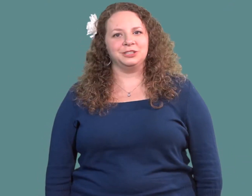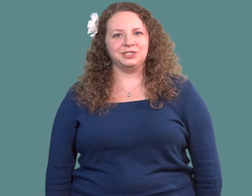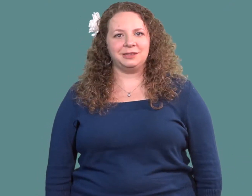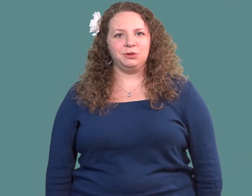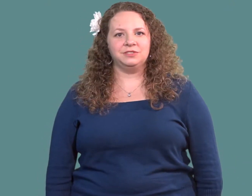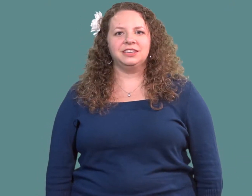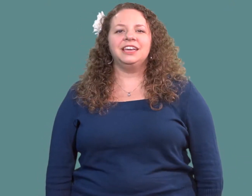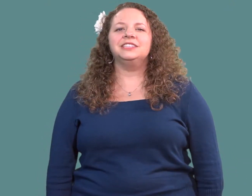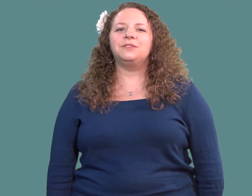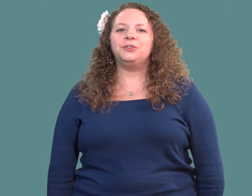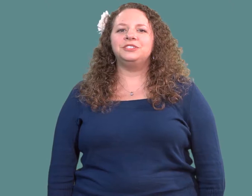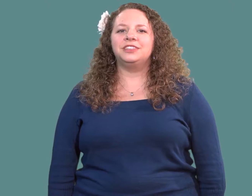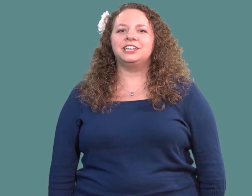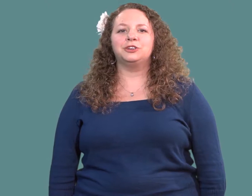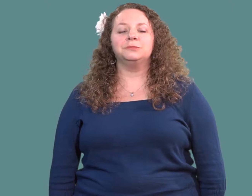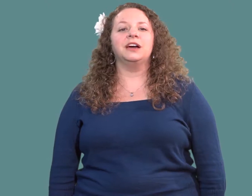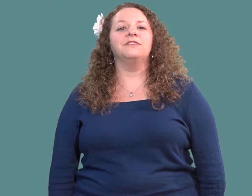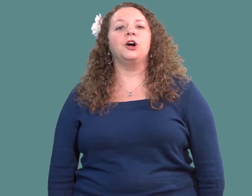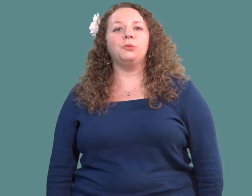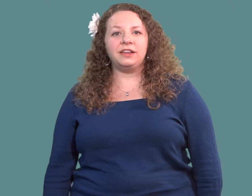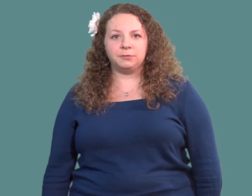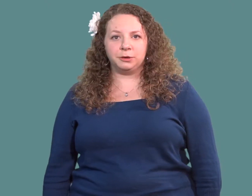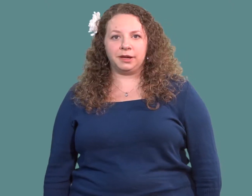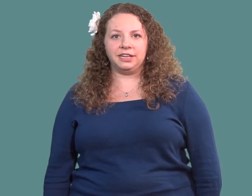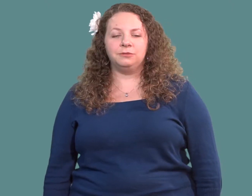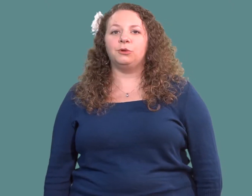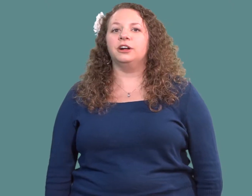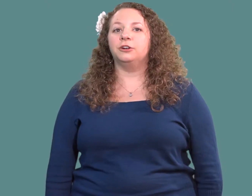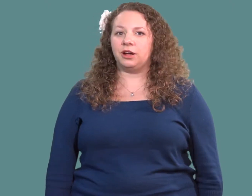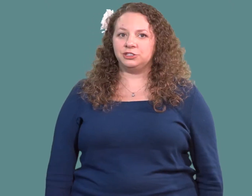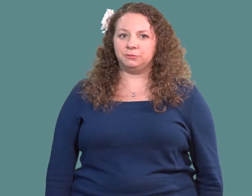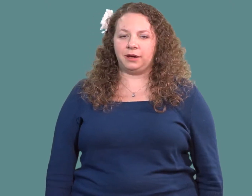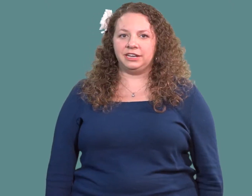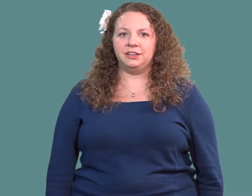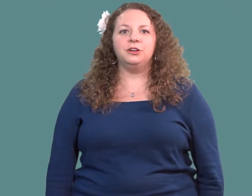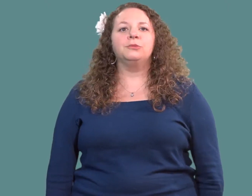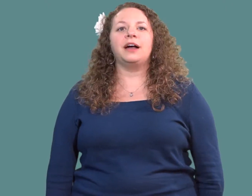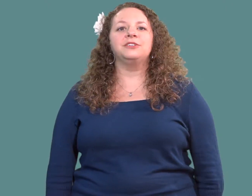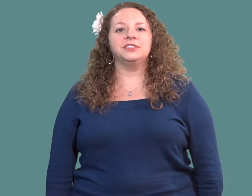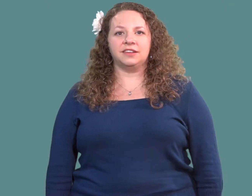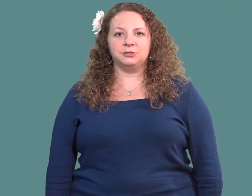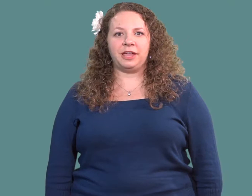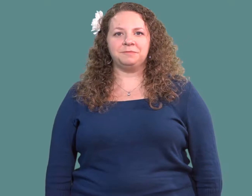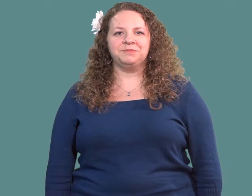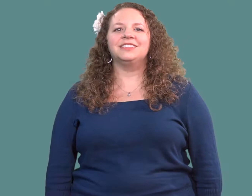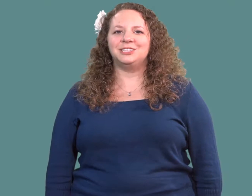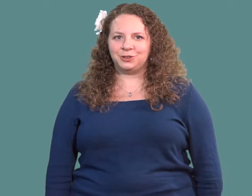a sign moves. It's helpful to think in terms of away from your body or across your body rather than left and right. Let's try